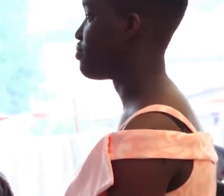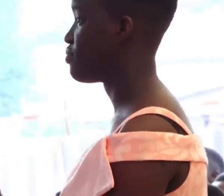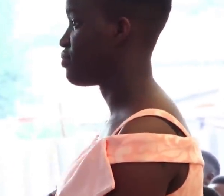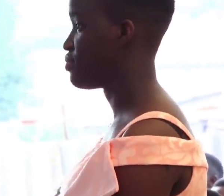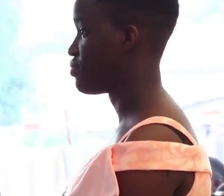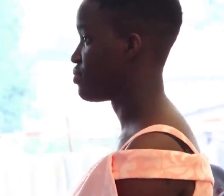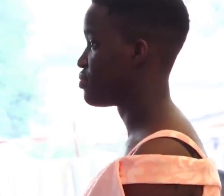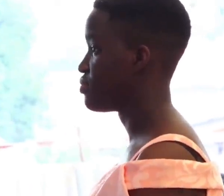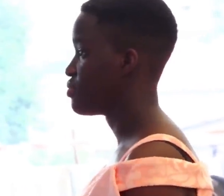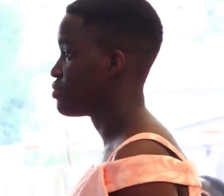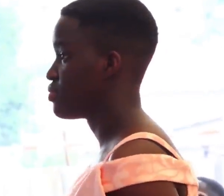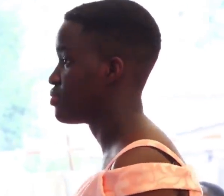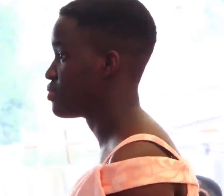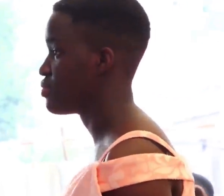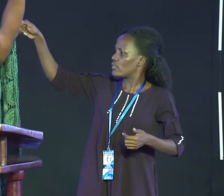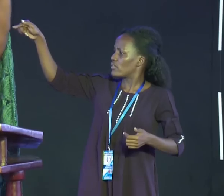Abalala nange sibalaba.